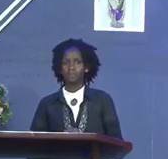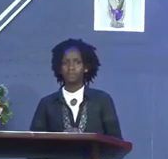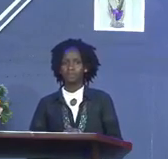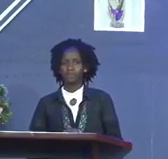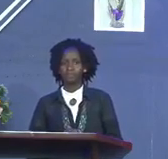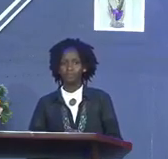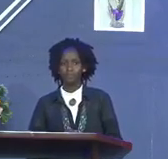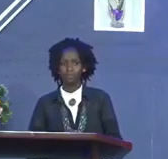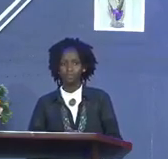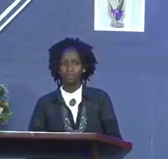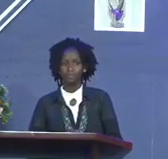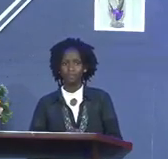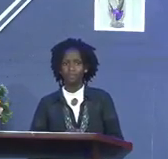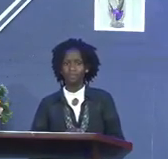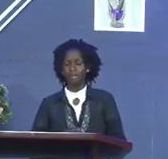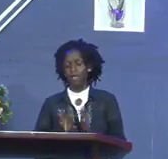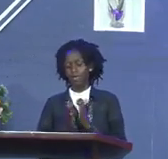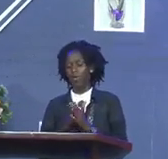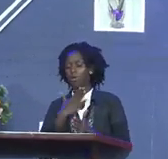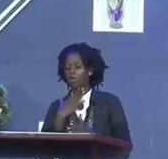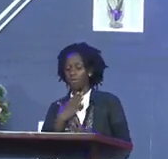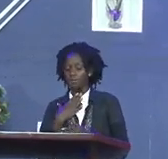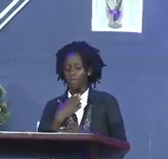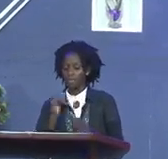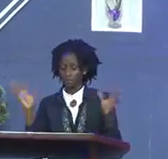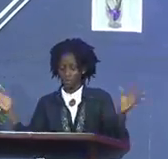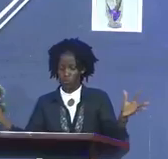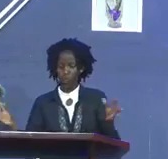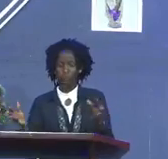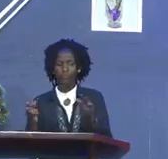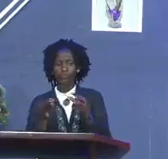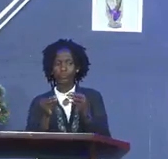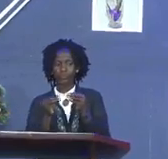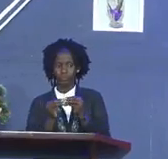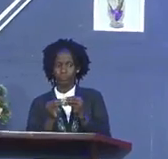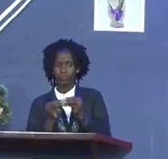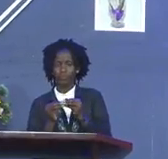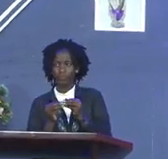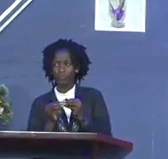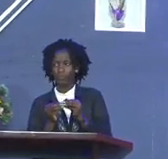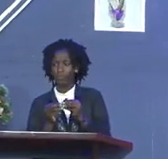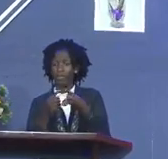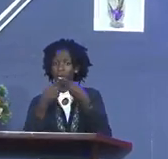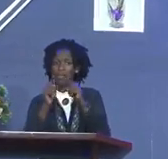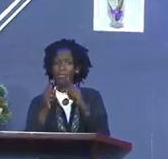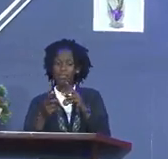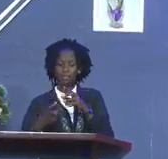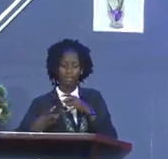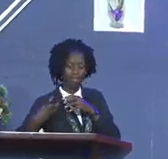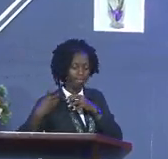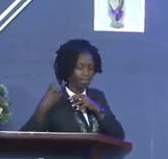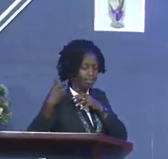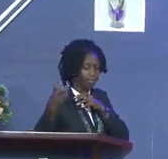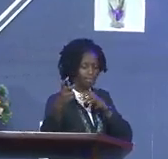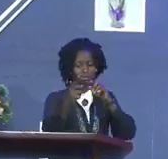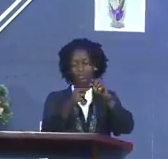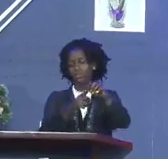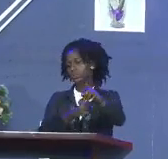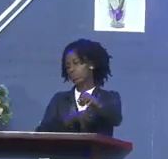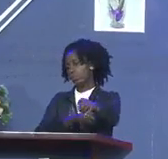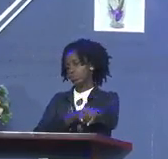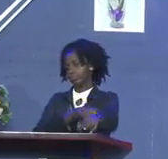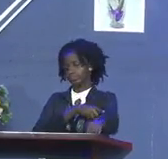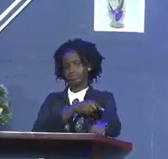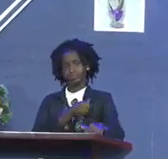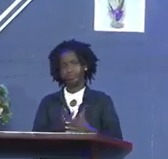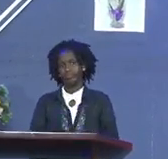Nja kuyita mu lugero luno lufunze mangu mangu. I'll be very brief. Nenga olugendo lubadde luwanvu. The journey has